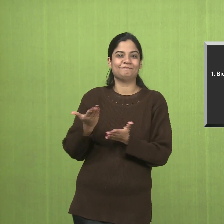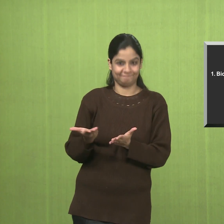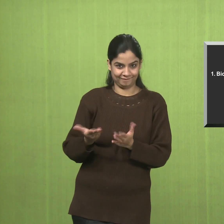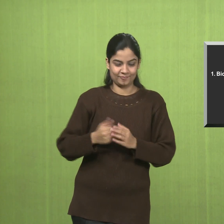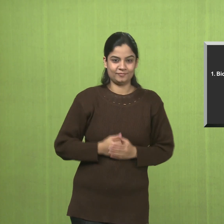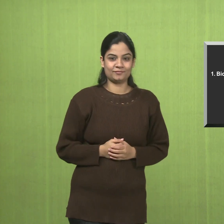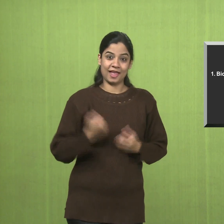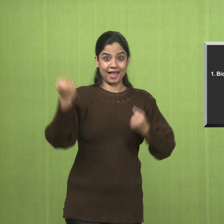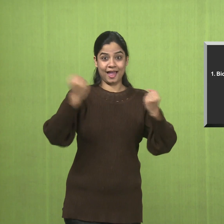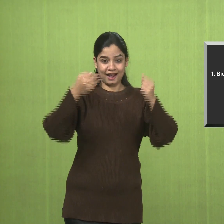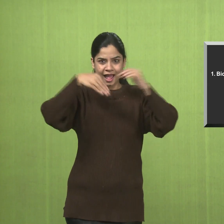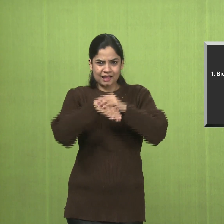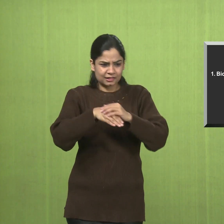a constant speed.